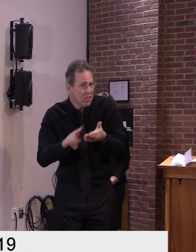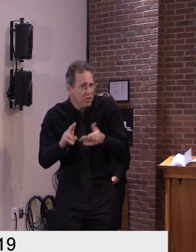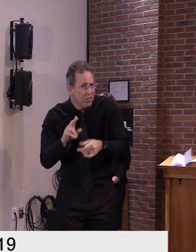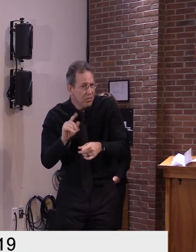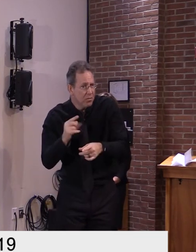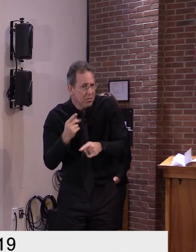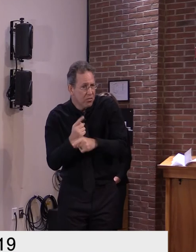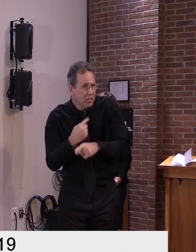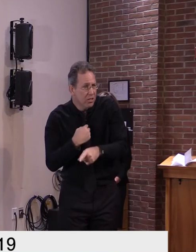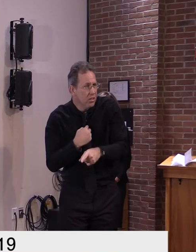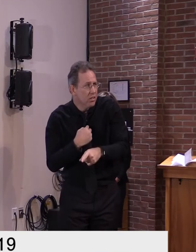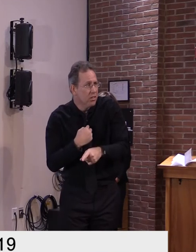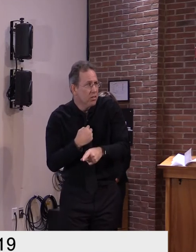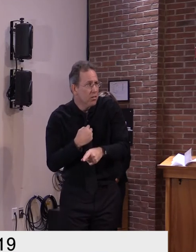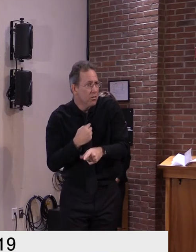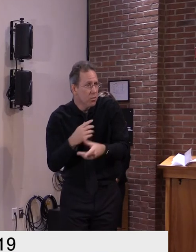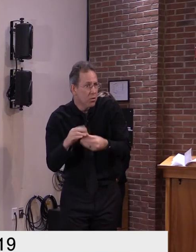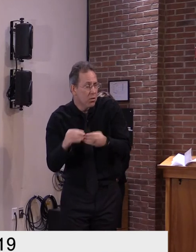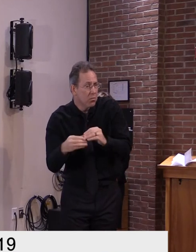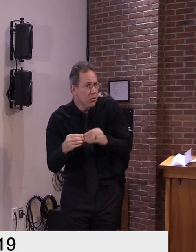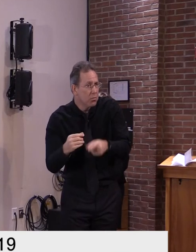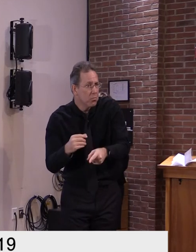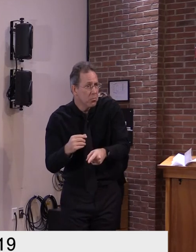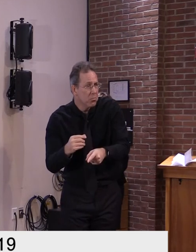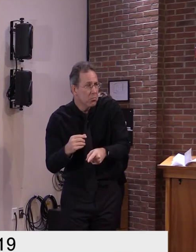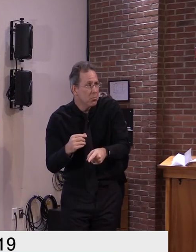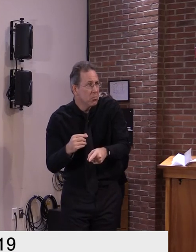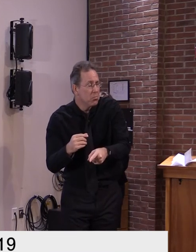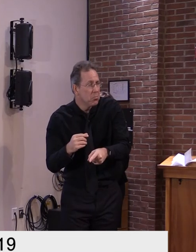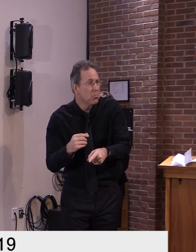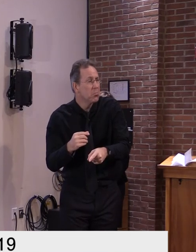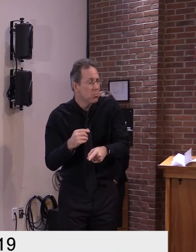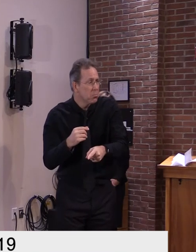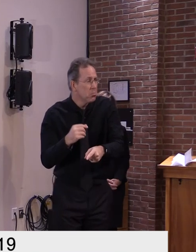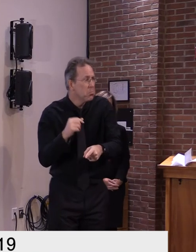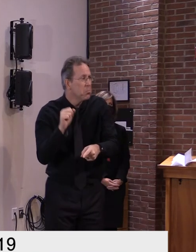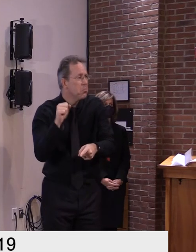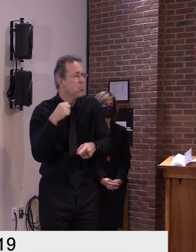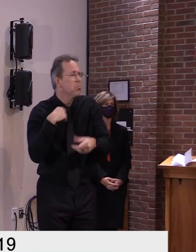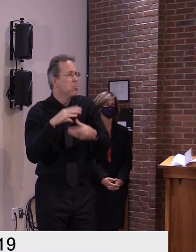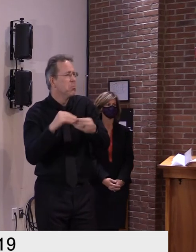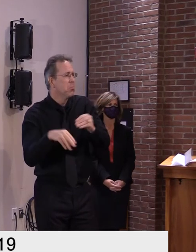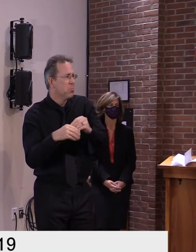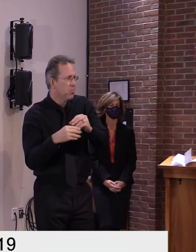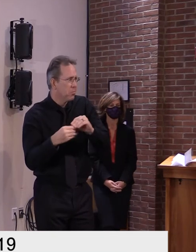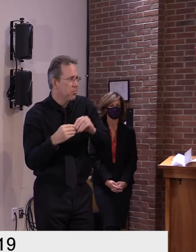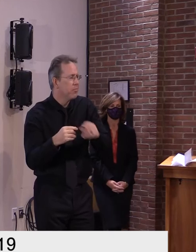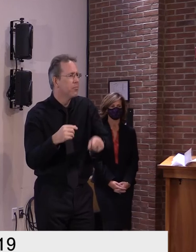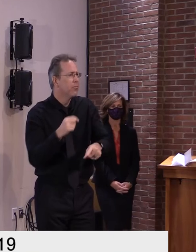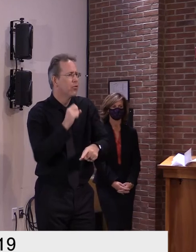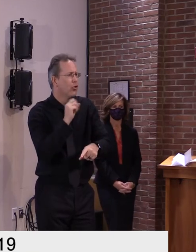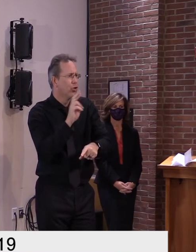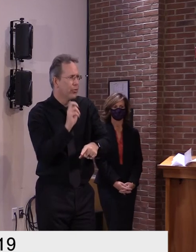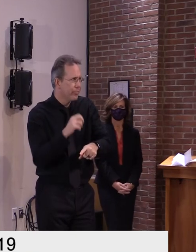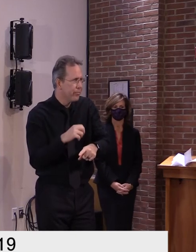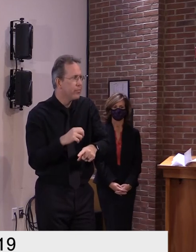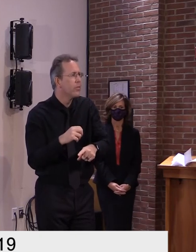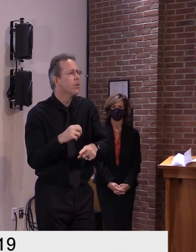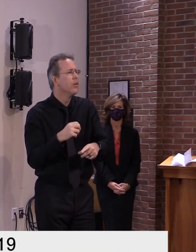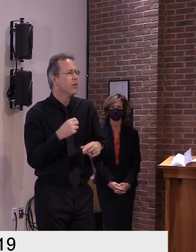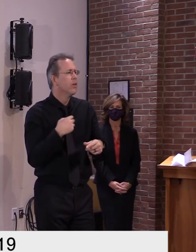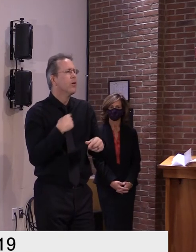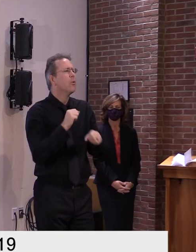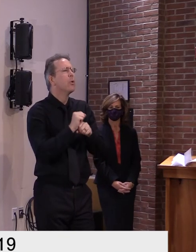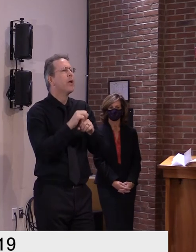bit in some of our meetings. Yeah, sure, I'd be happy to, Governor. We are working on guidance to make